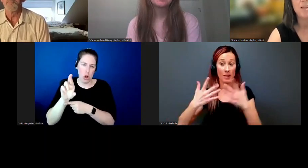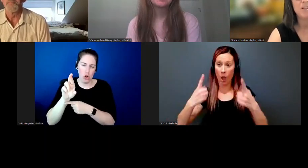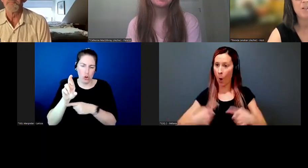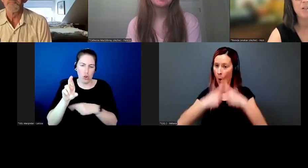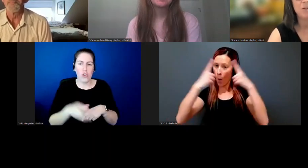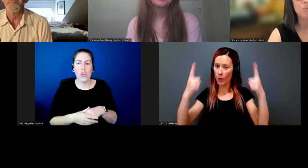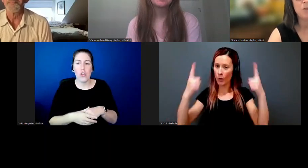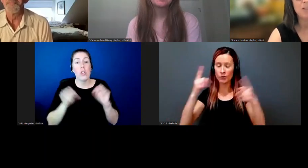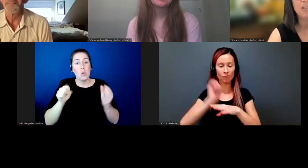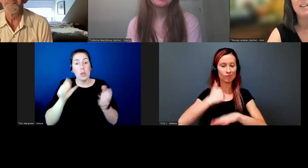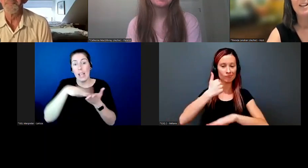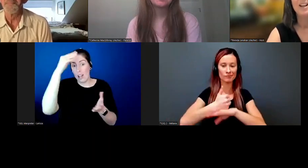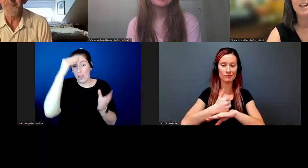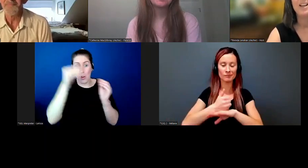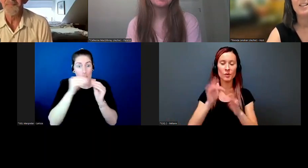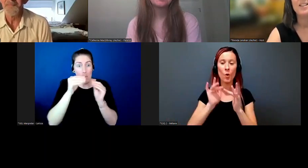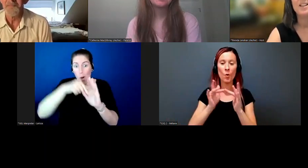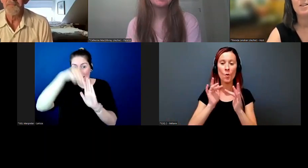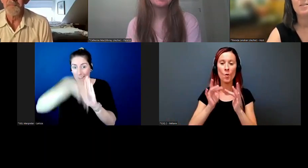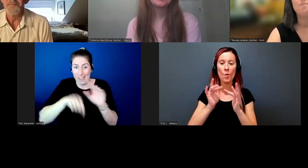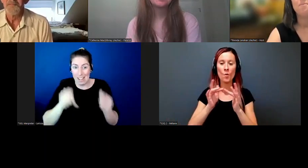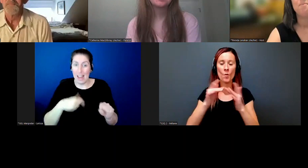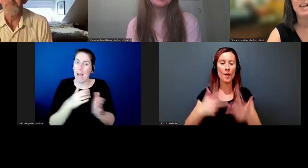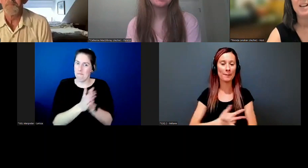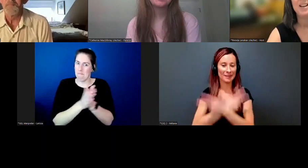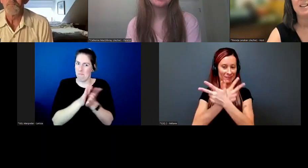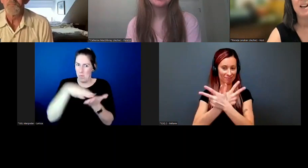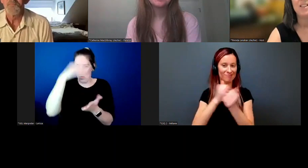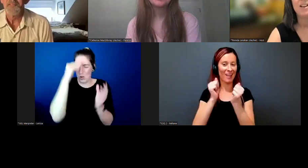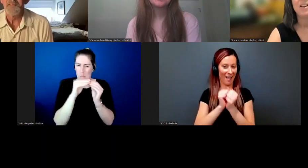I'm keen to learn more, and